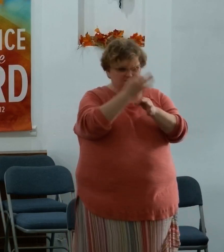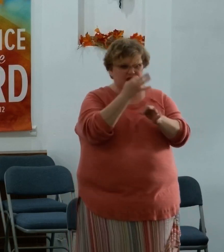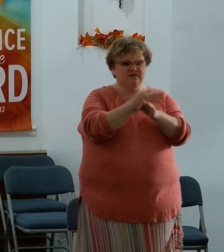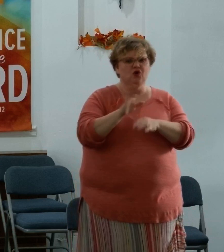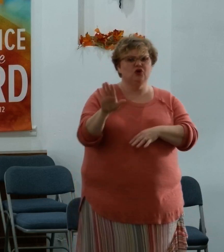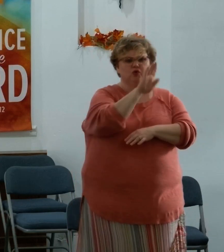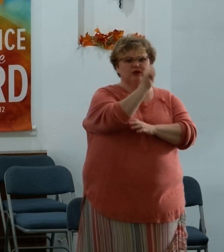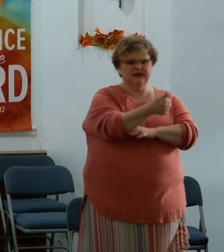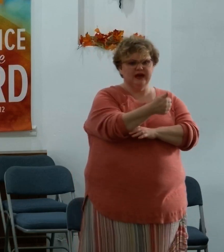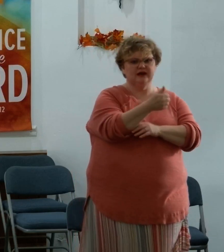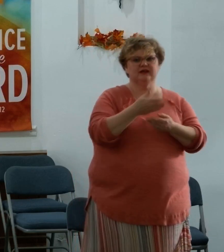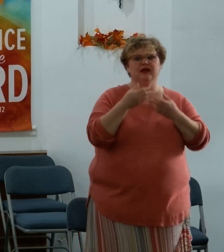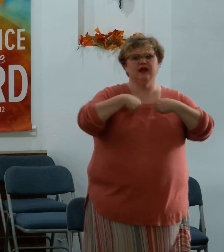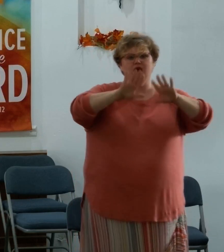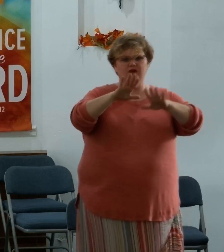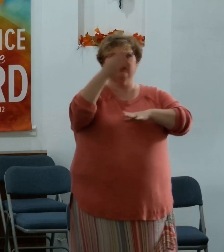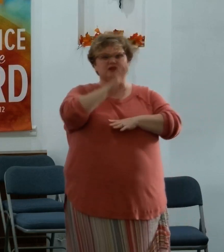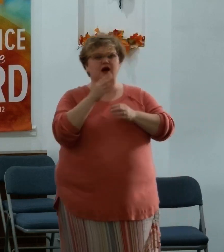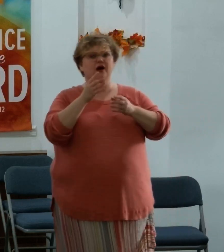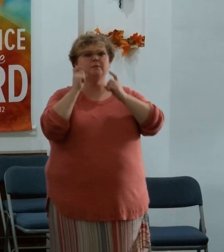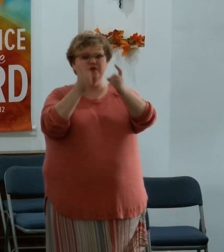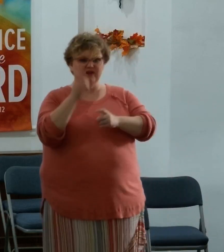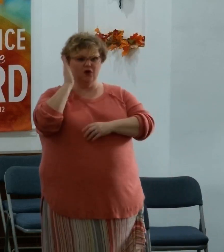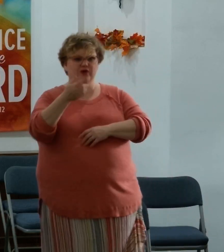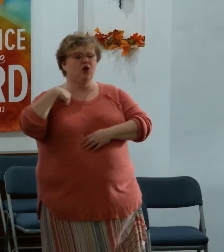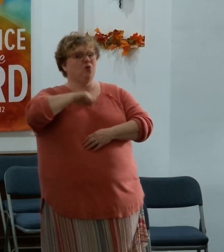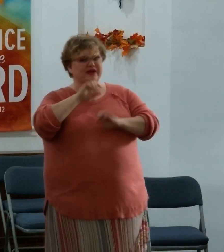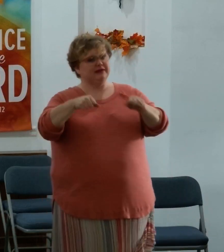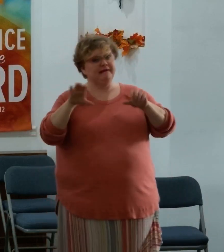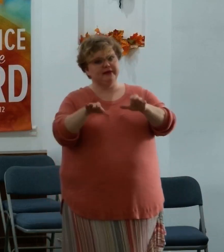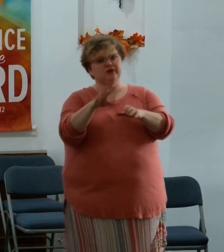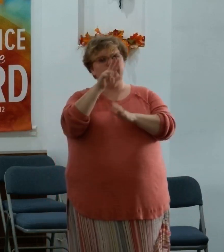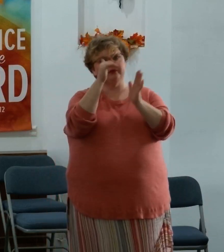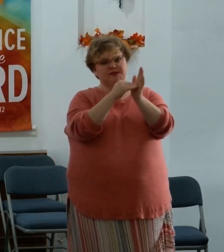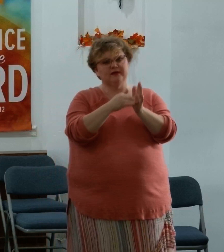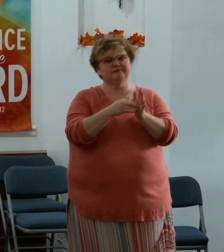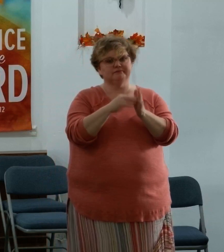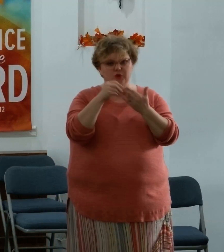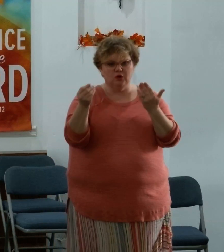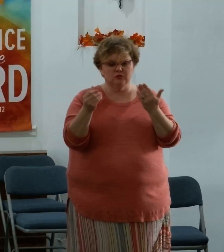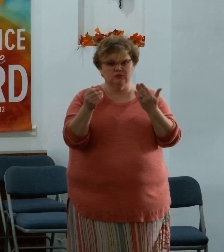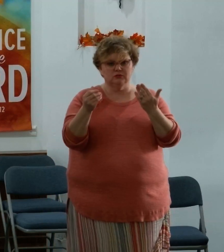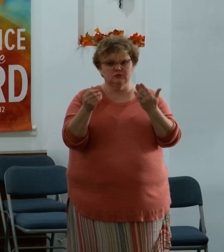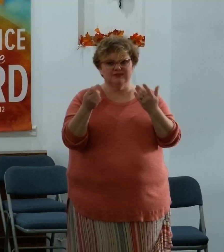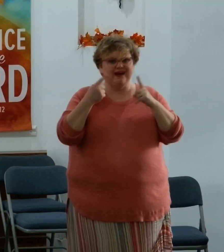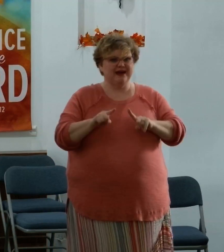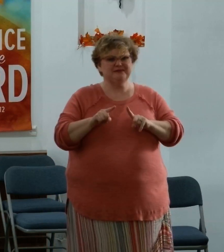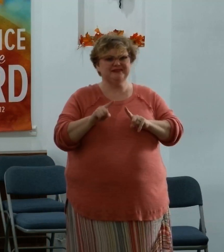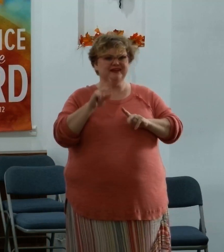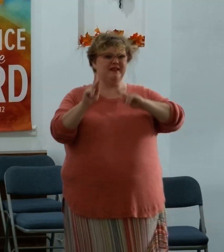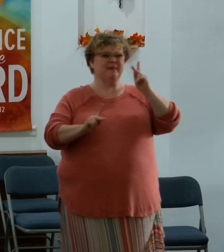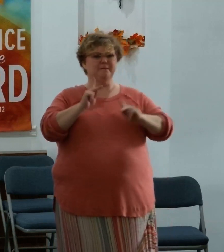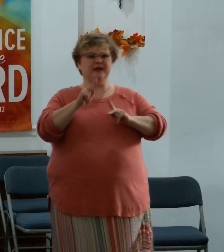offerings, God will provide, and we can do the $3,000. And the people of Union Baptist